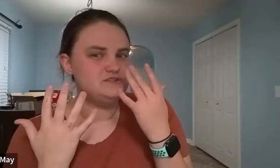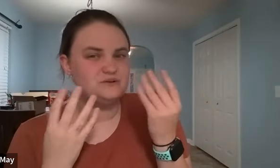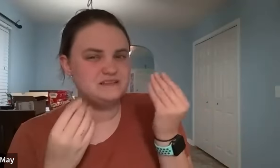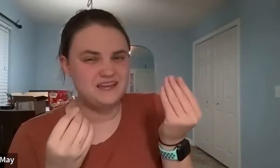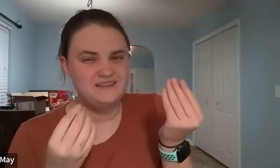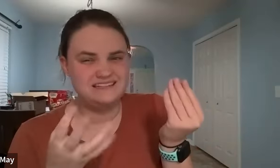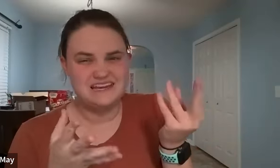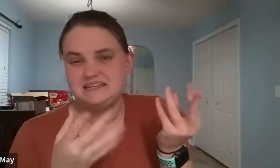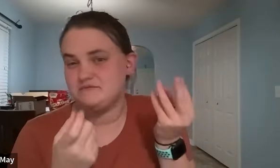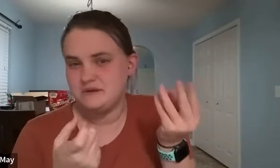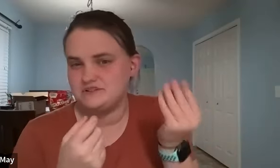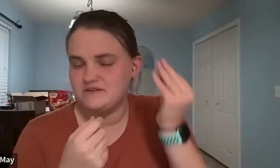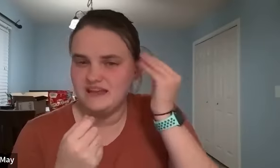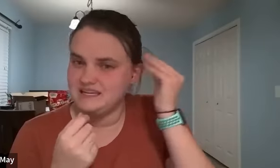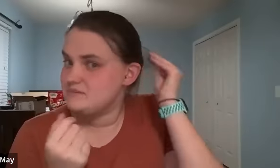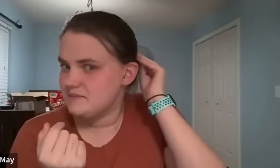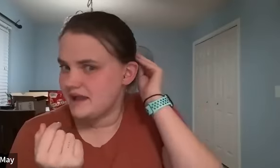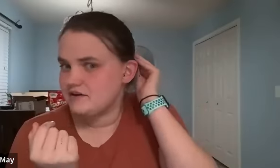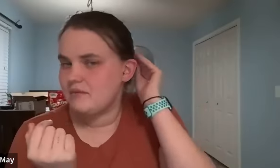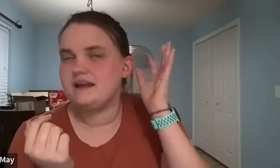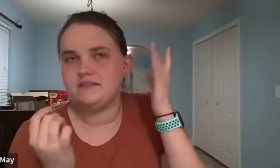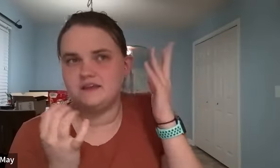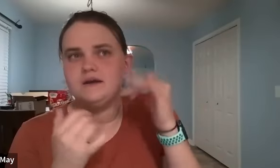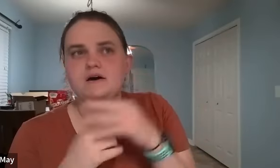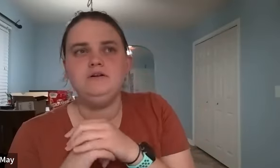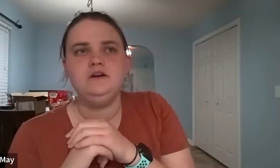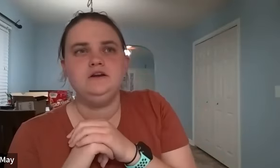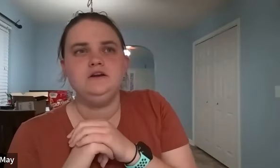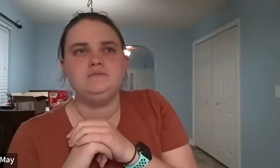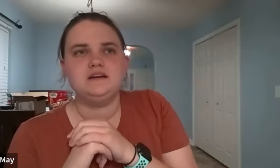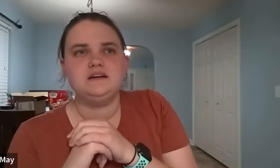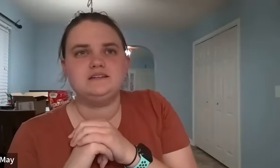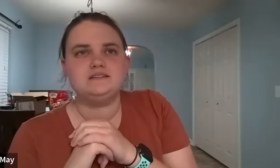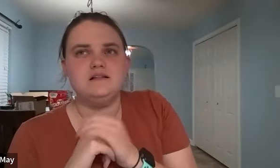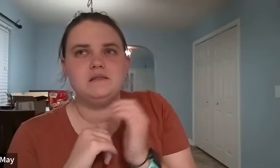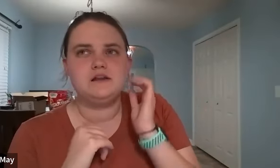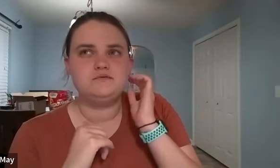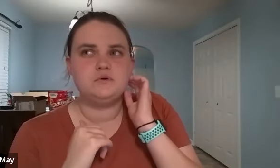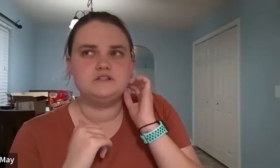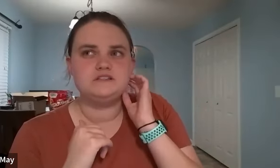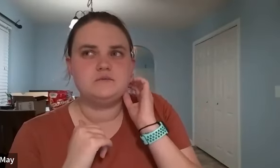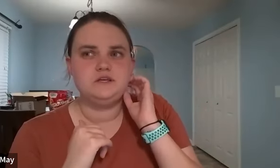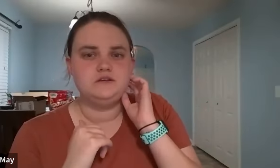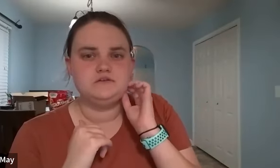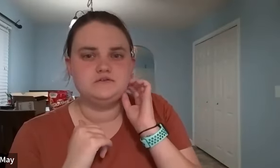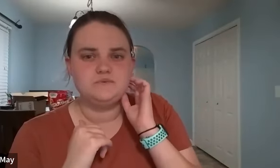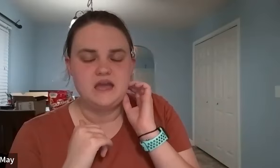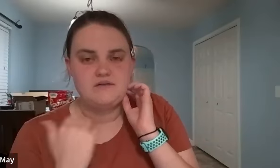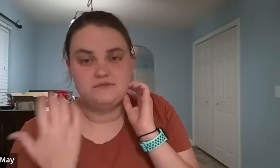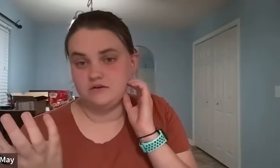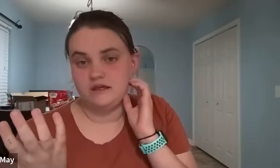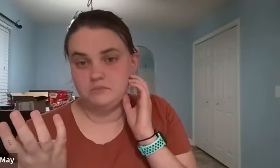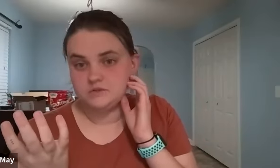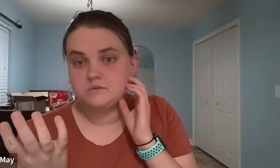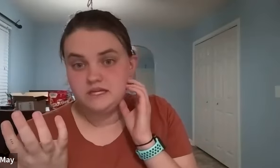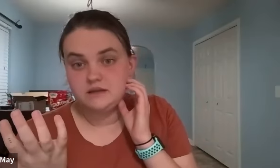always something I like to kind of give people so they kind of keep in the back of their mind and think about, because a lot of words that we use, we have that are like multiple meaning